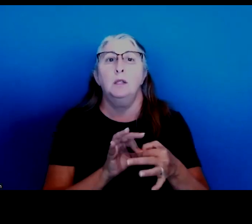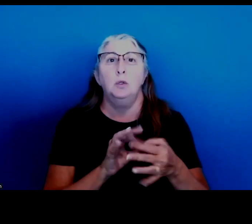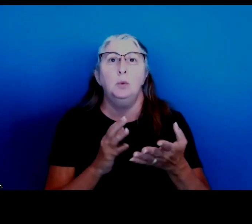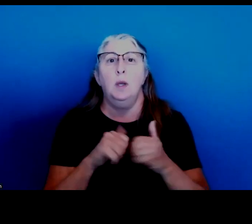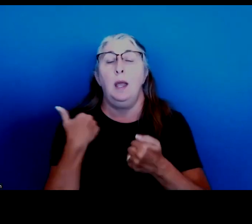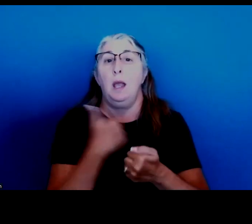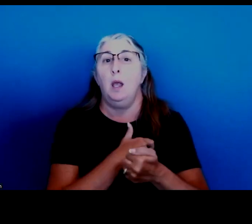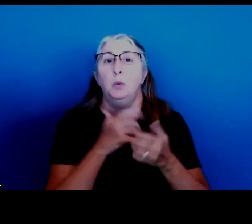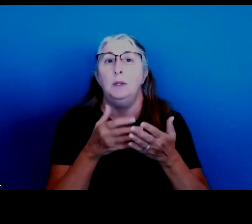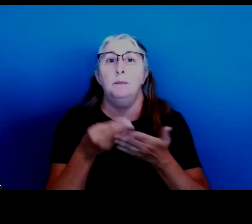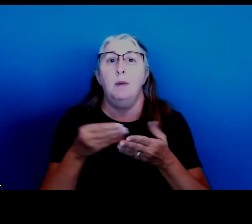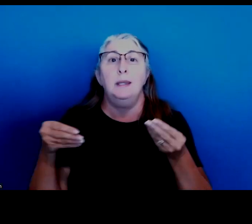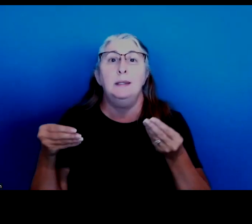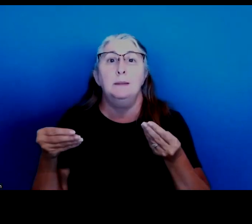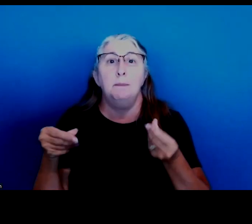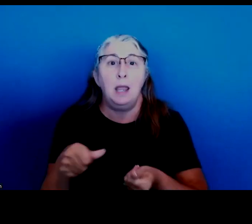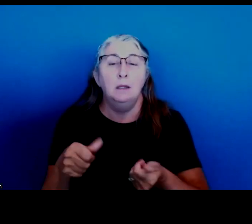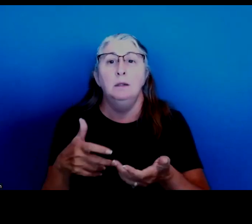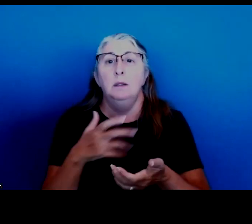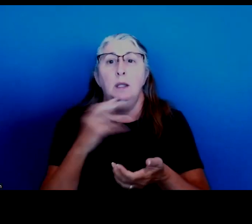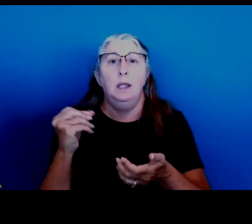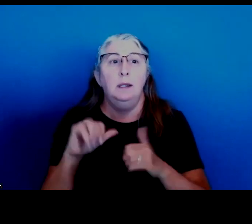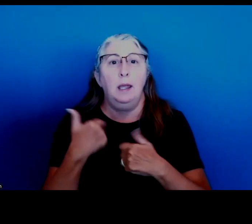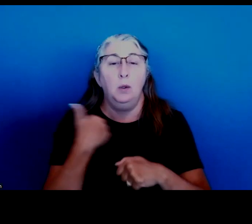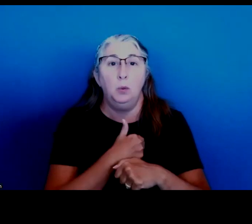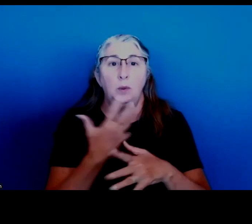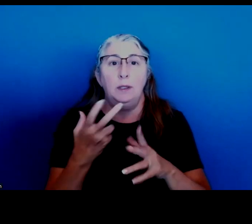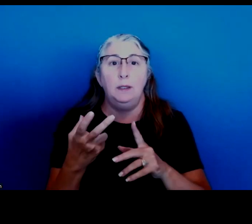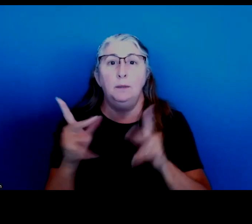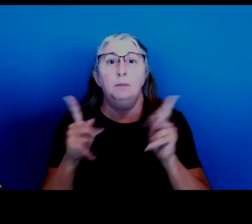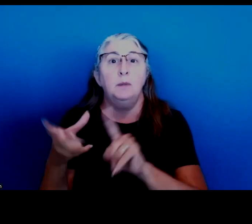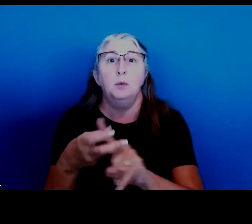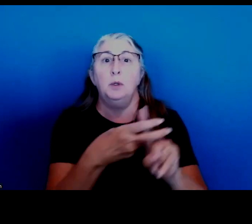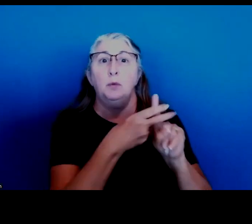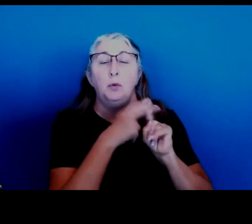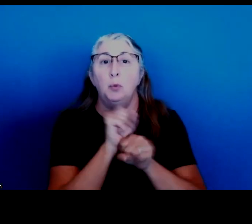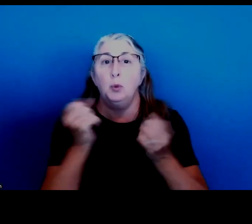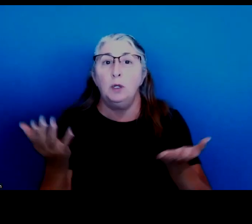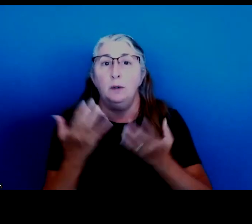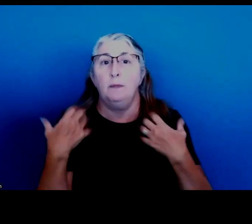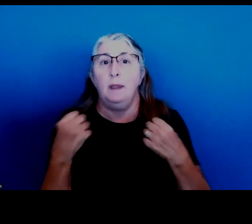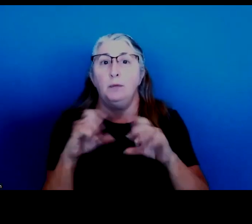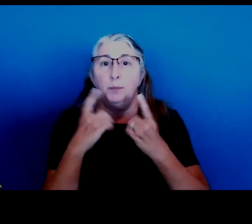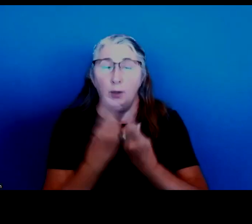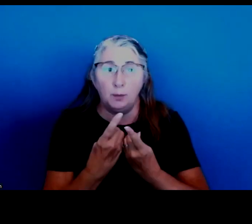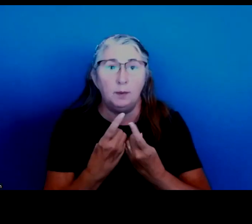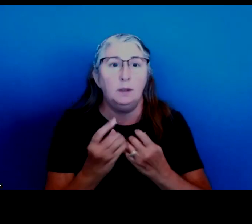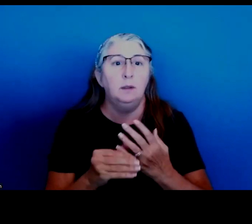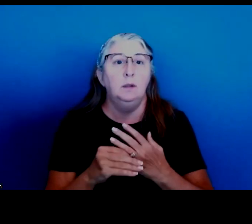we spend our money, how we recruit people to work here at the health department, who with